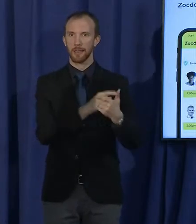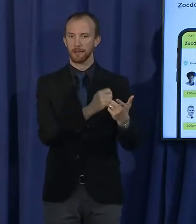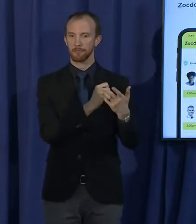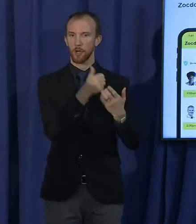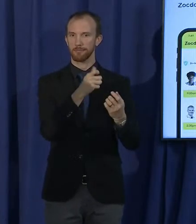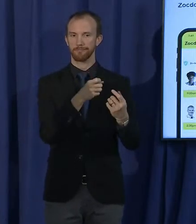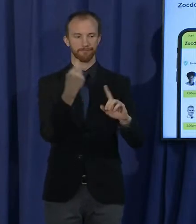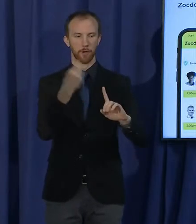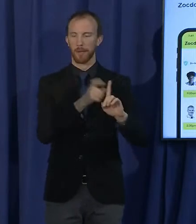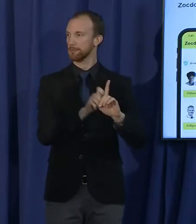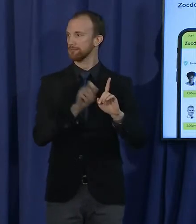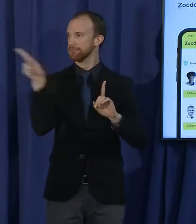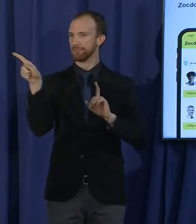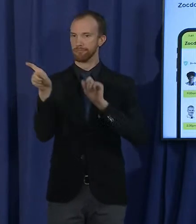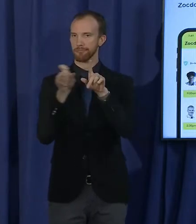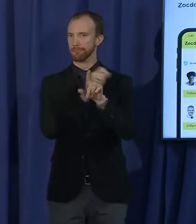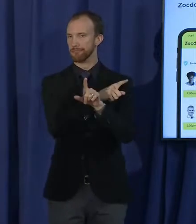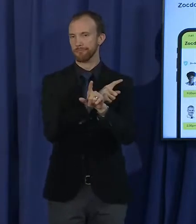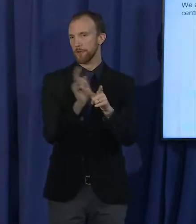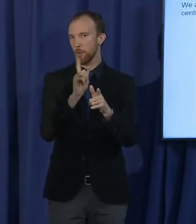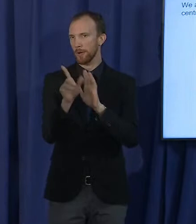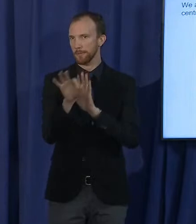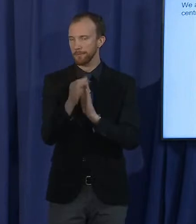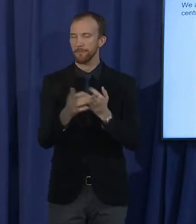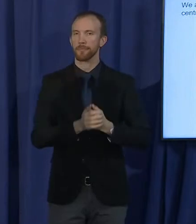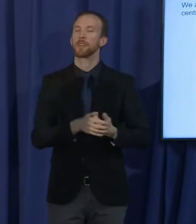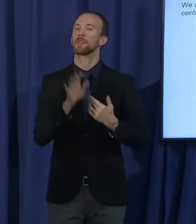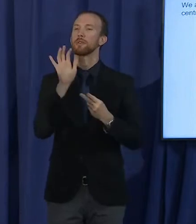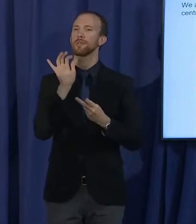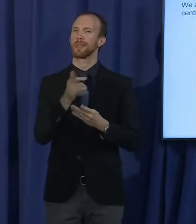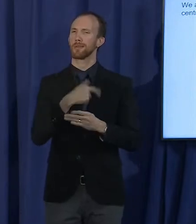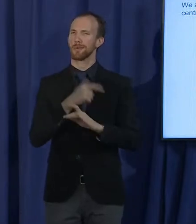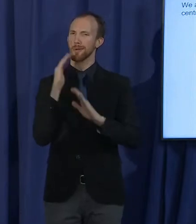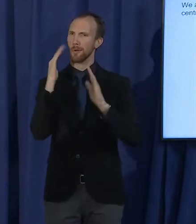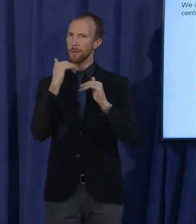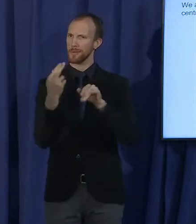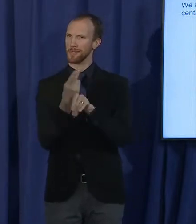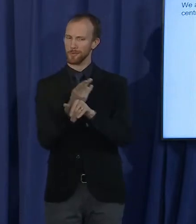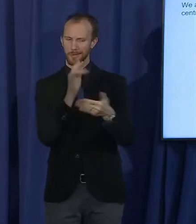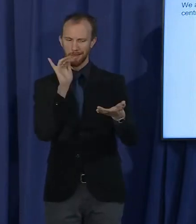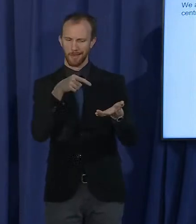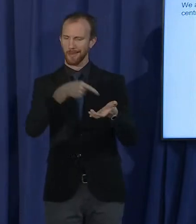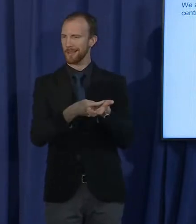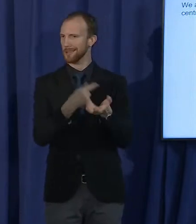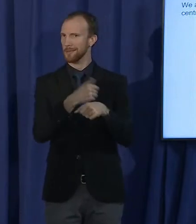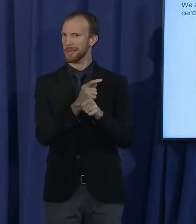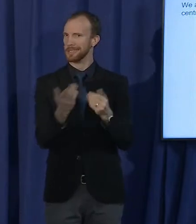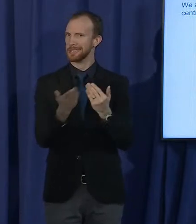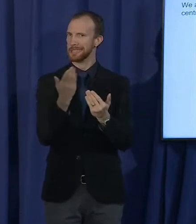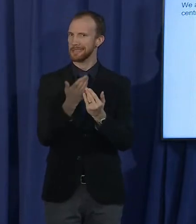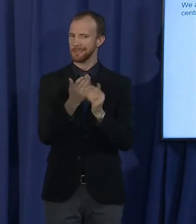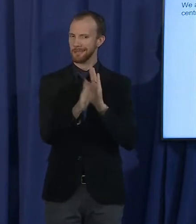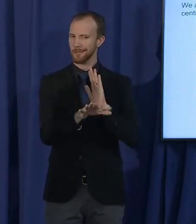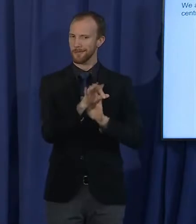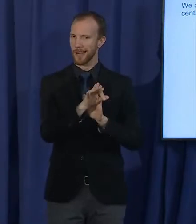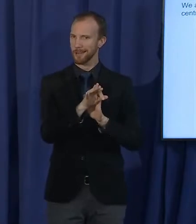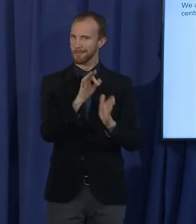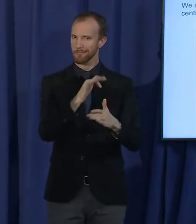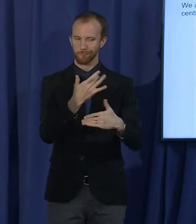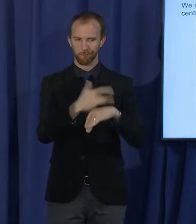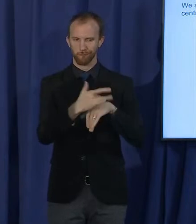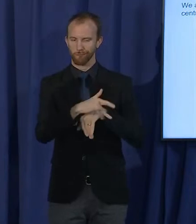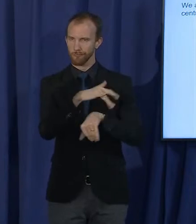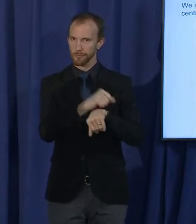is very much what we hope to be able to use when we talk about scheduling for vaccines as well. We've adapted our technology in order